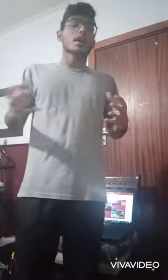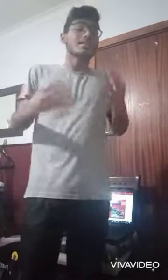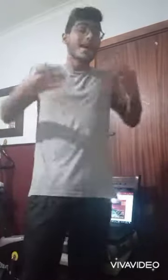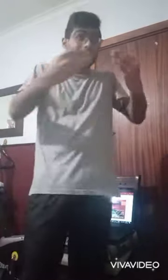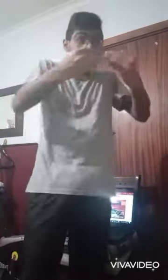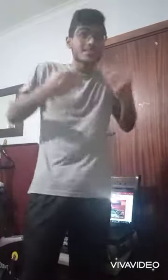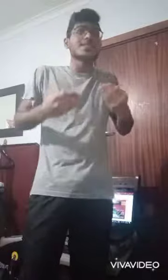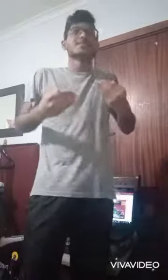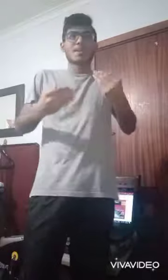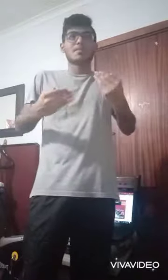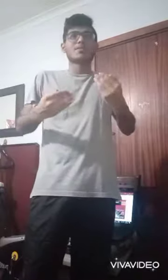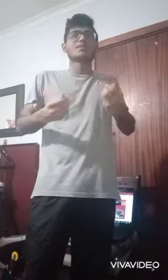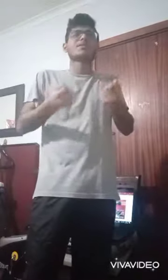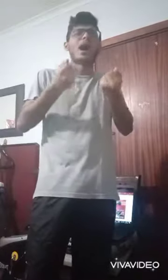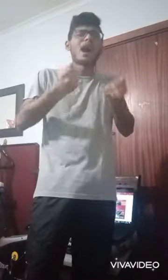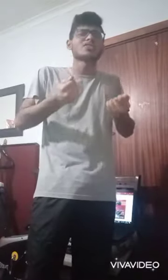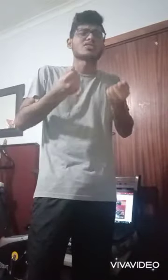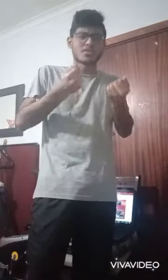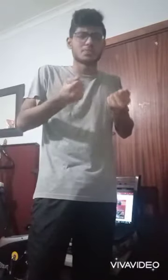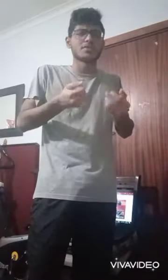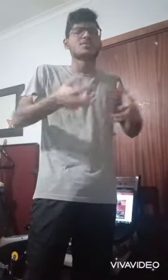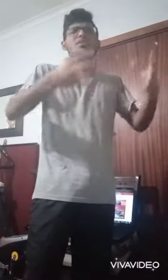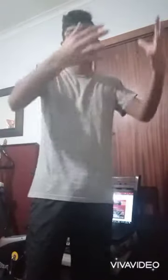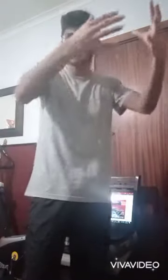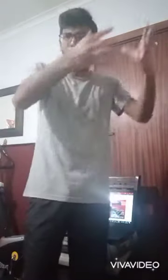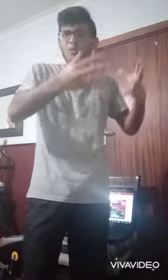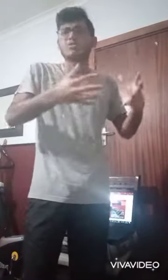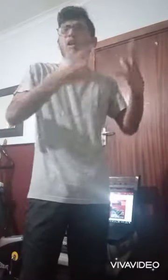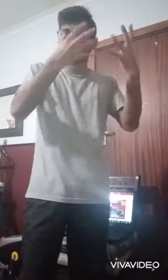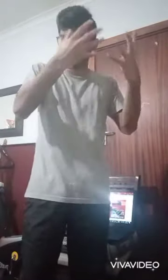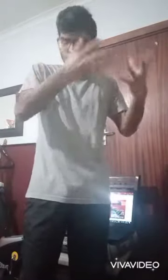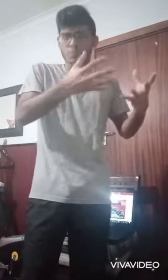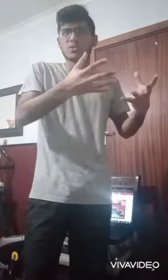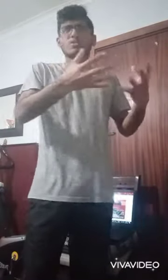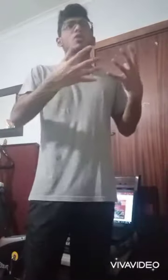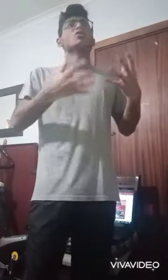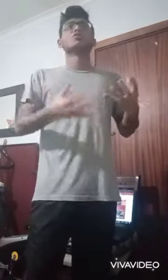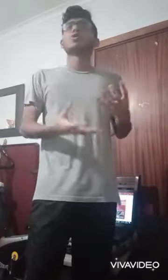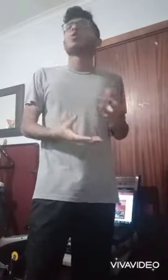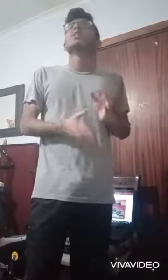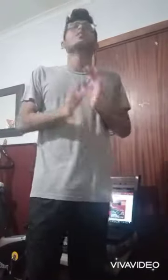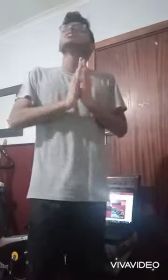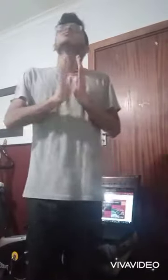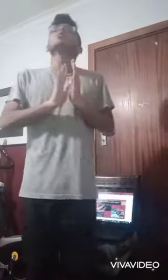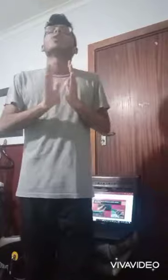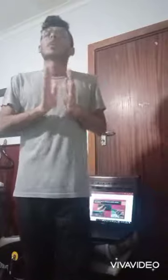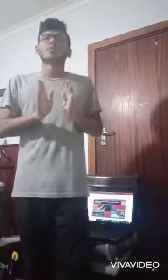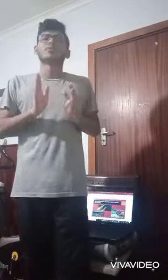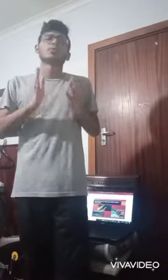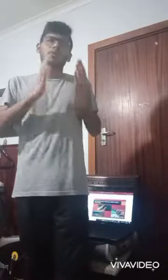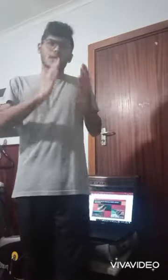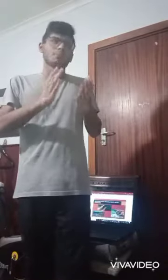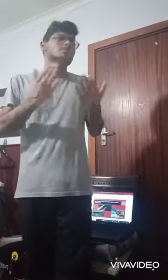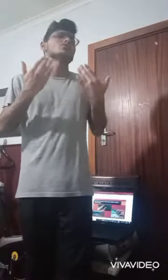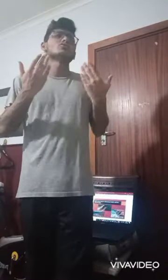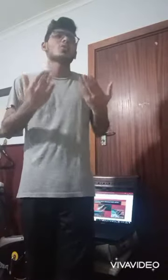there are excess chemicals and harsh substances that come out of that process. So there's no other, for the companies, there's no